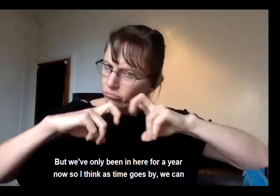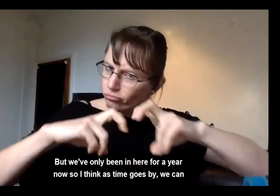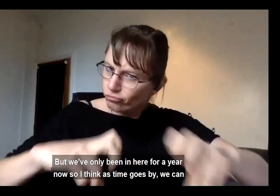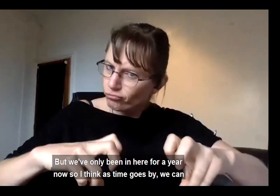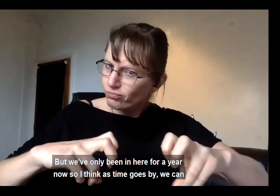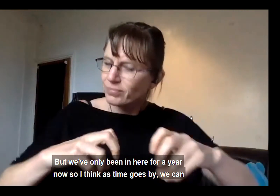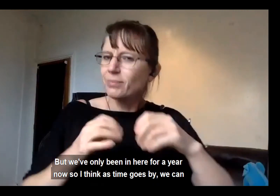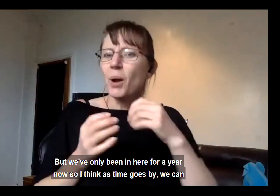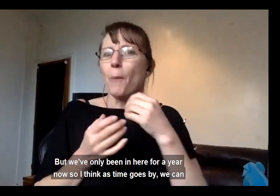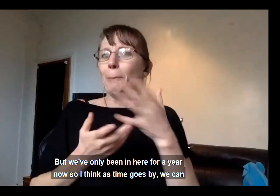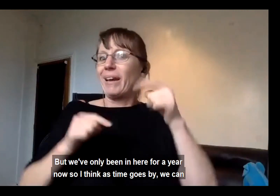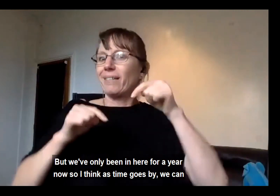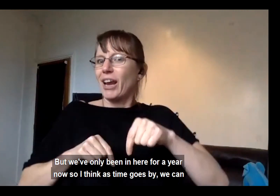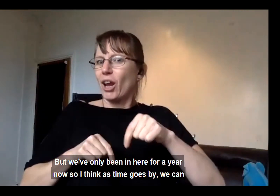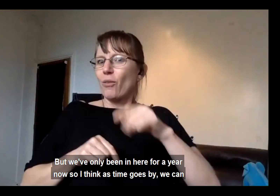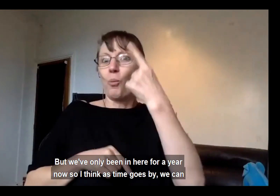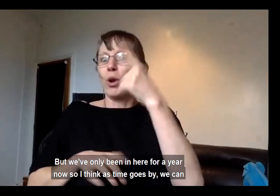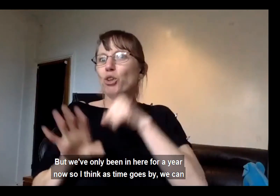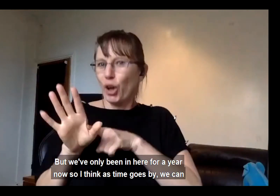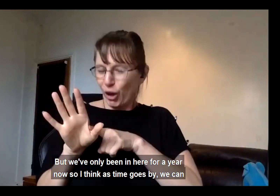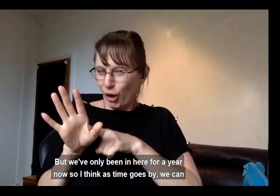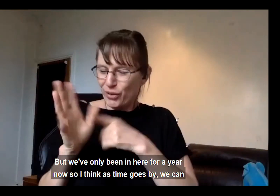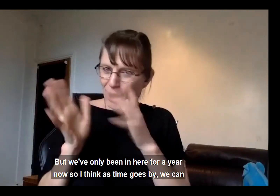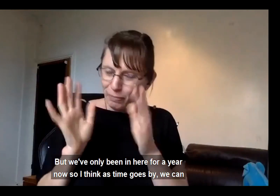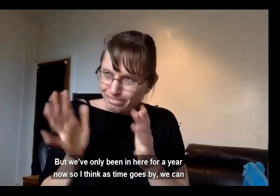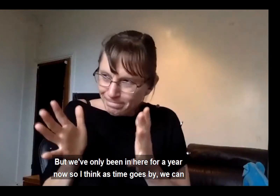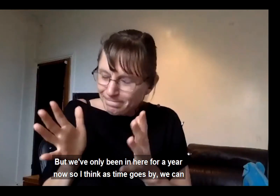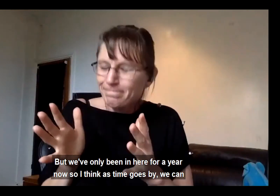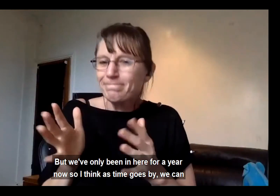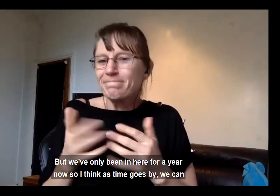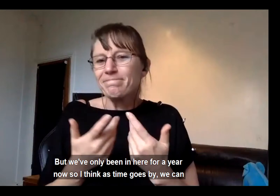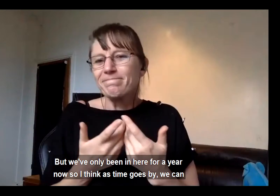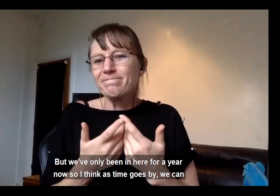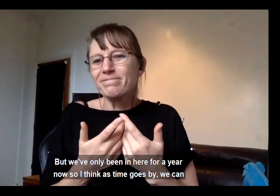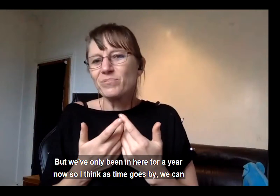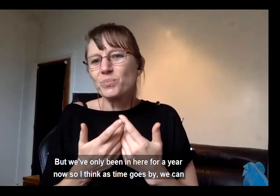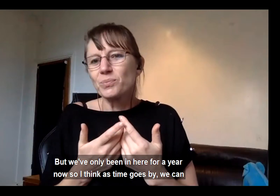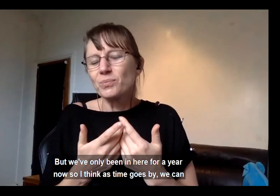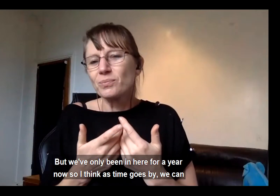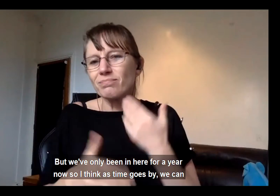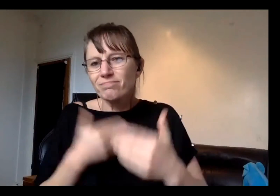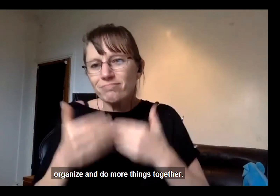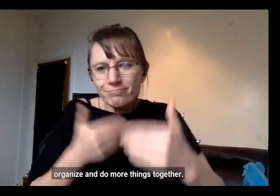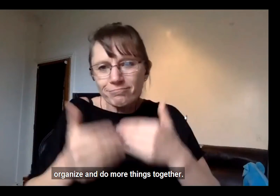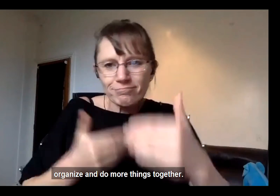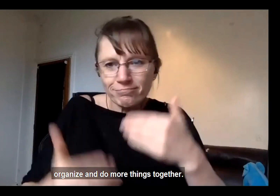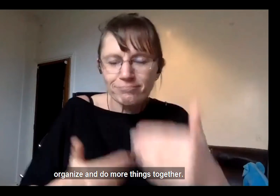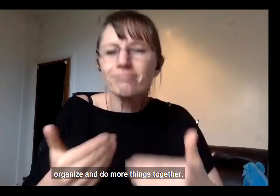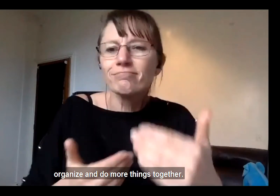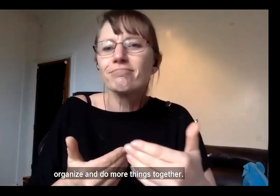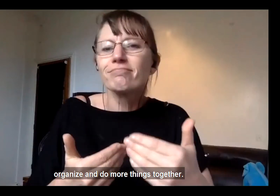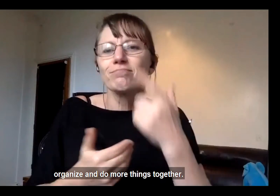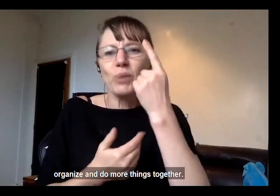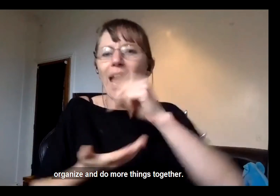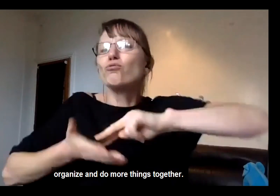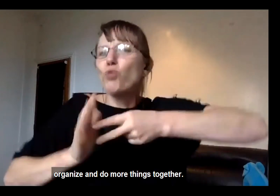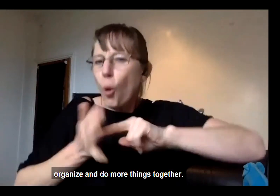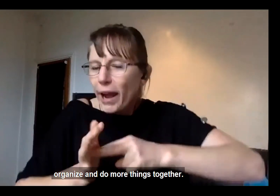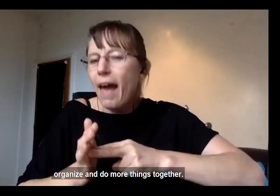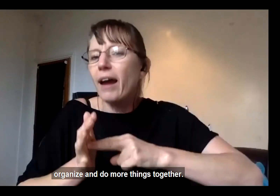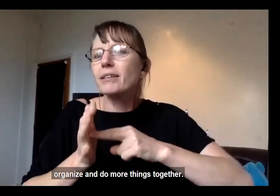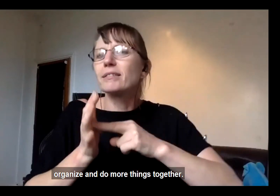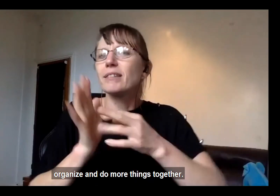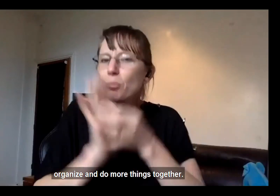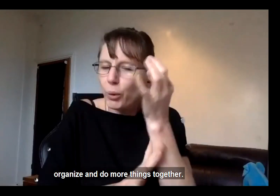been in here for a year now, so I think as time goes by, we can organise and do